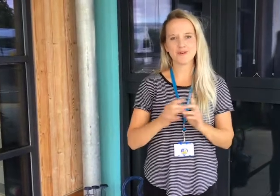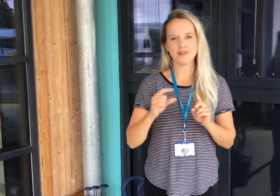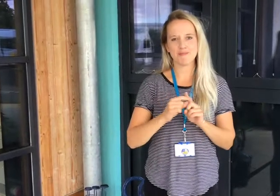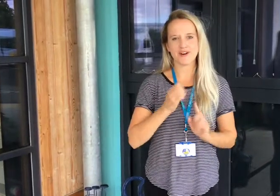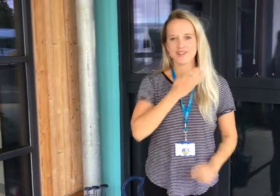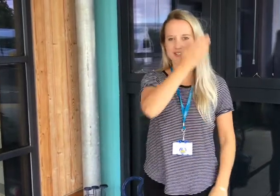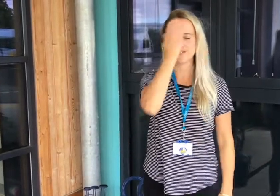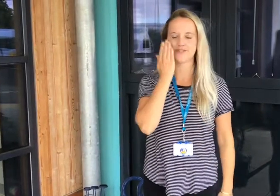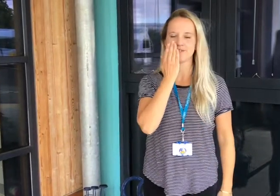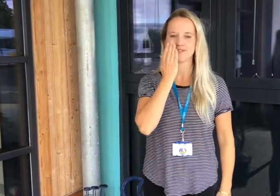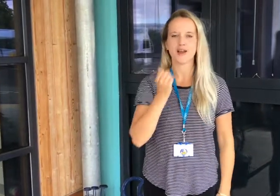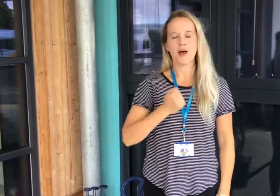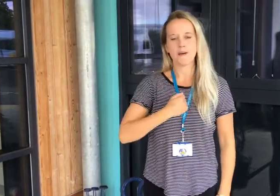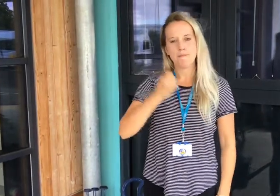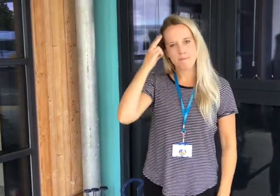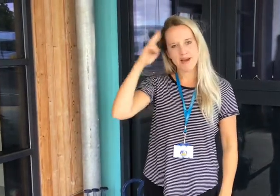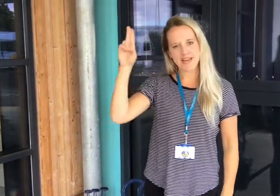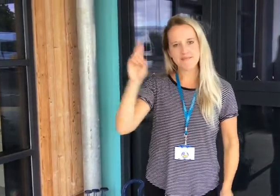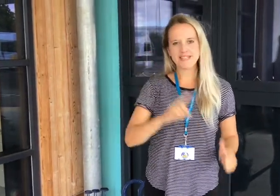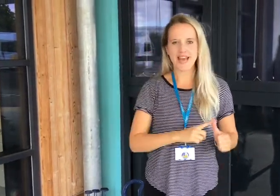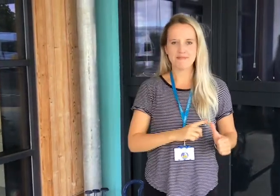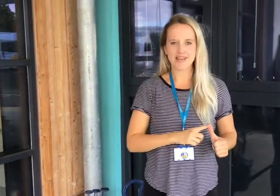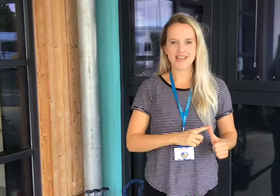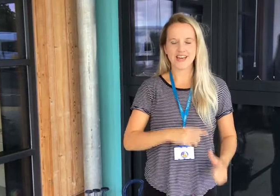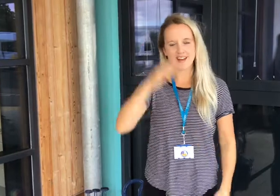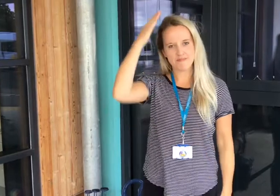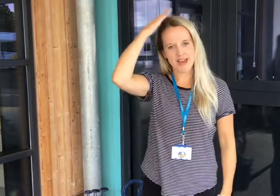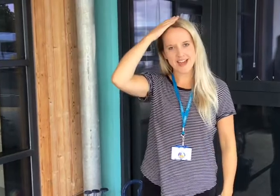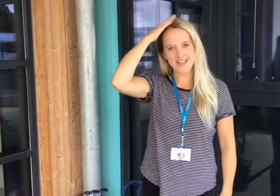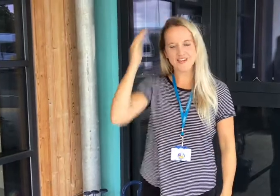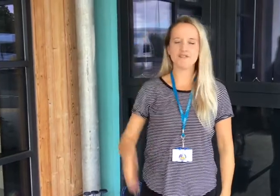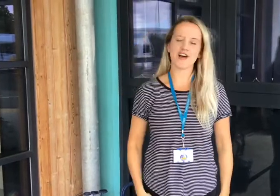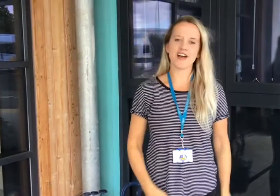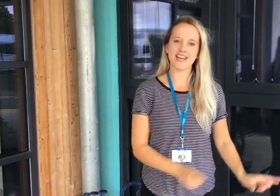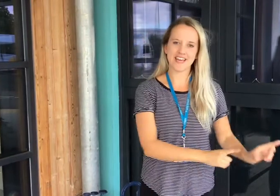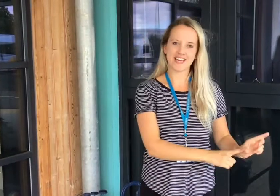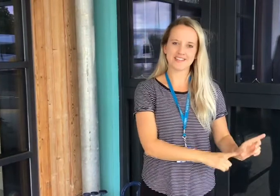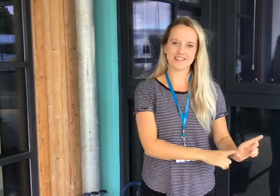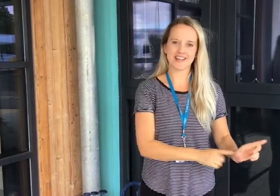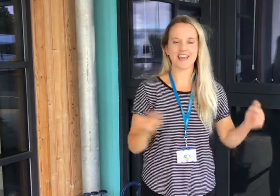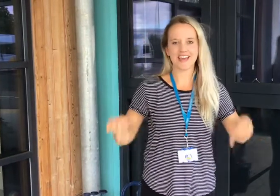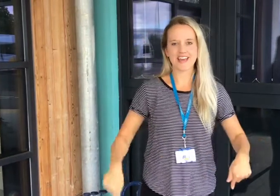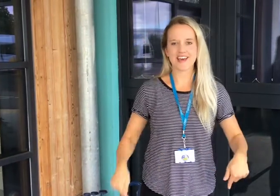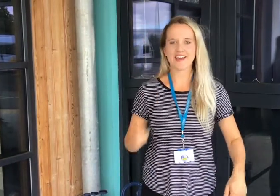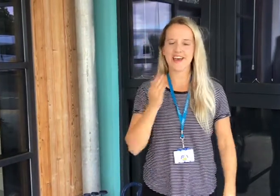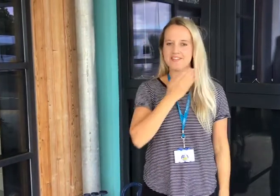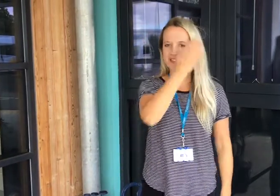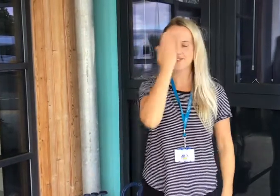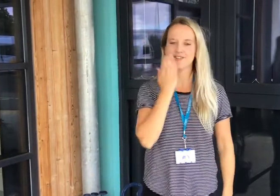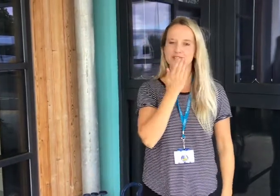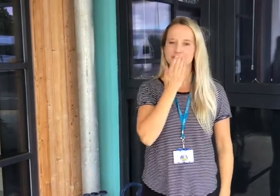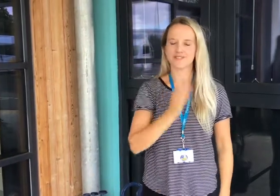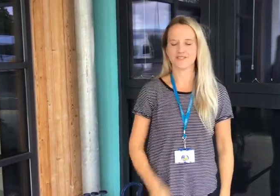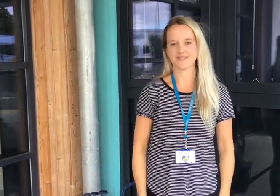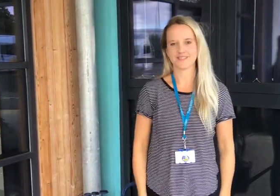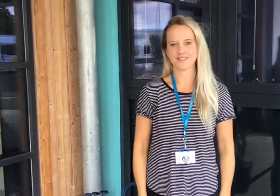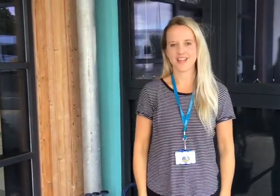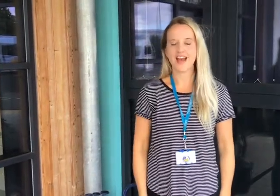welcome to Warmley Park School. My name is Amy and I'm the head of early years here at the